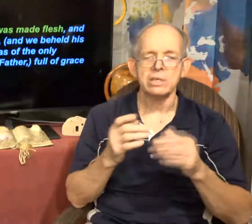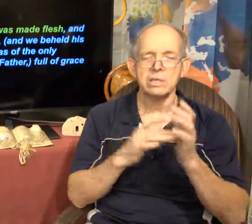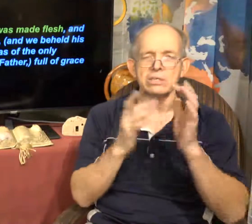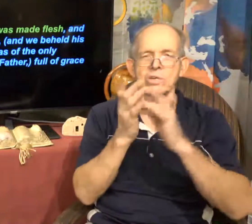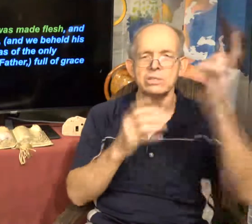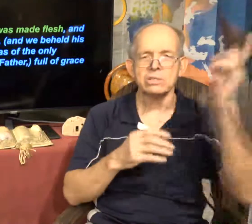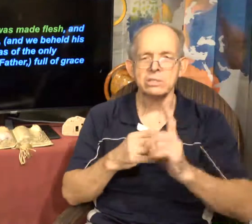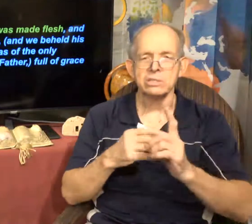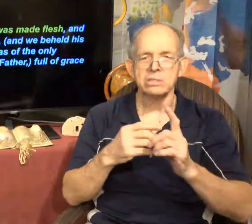Jesus,